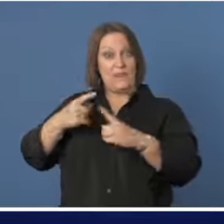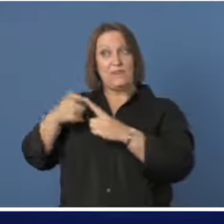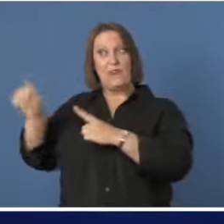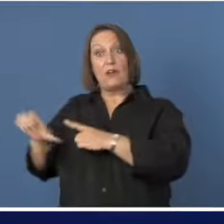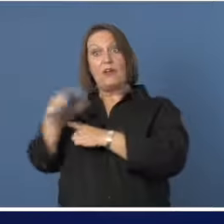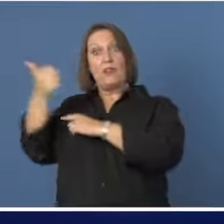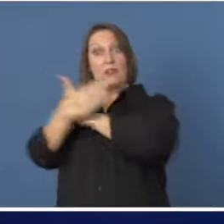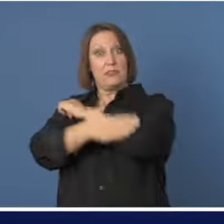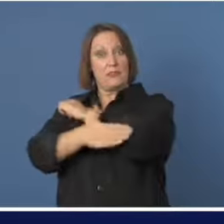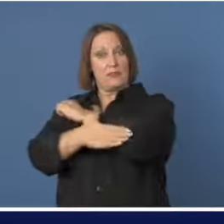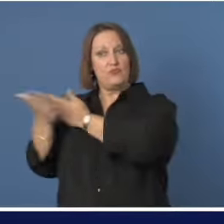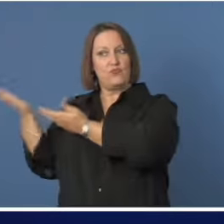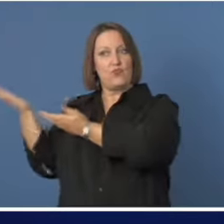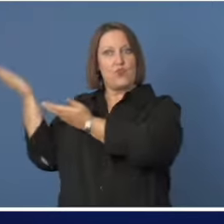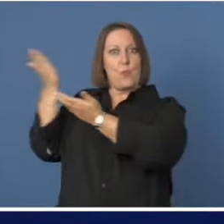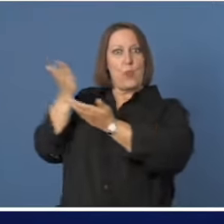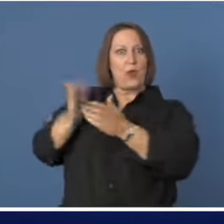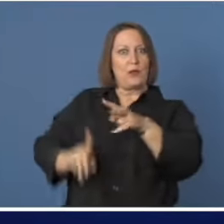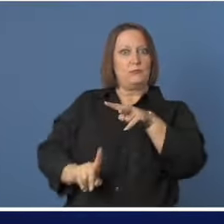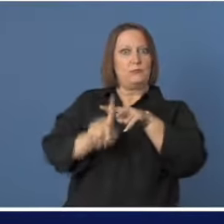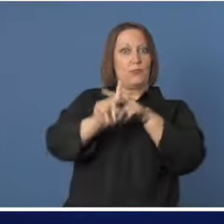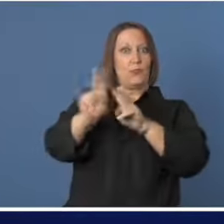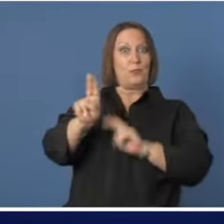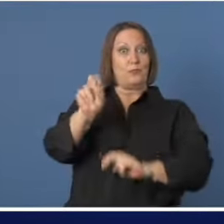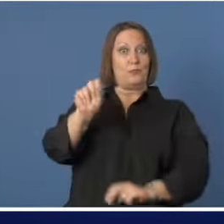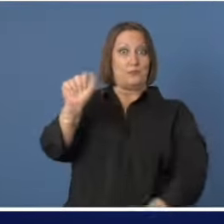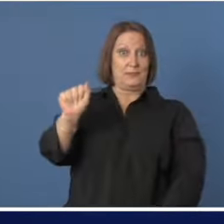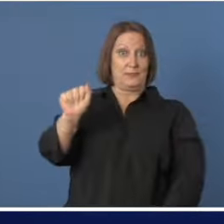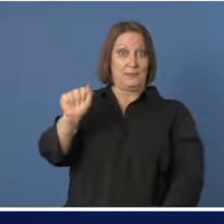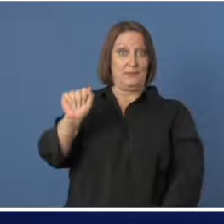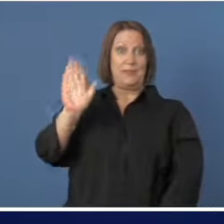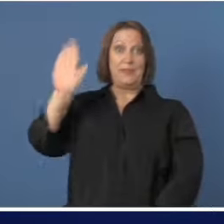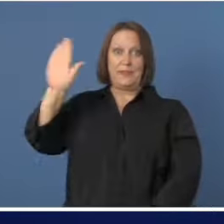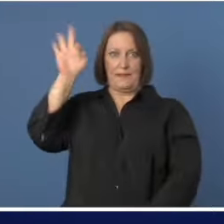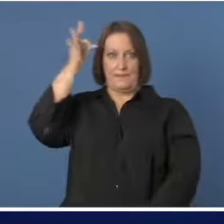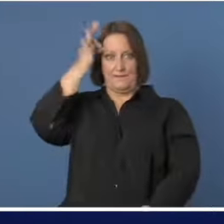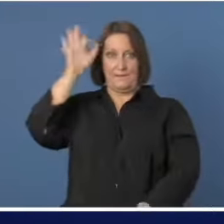diseases from foreign countries into the United States.